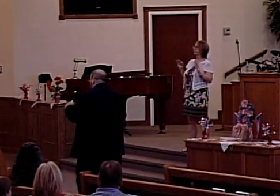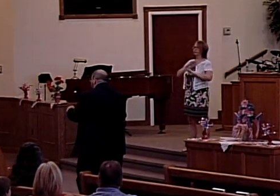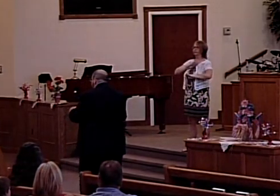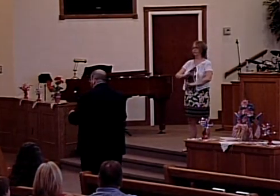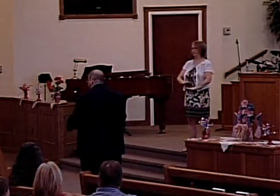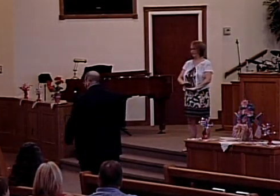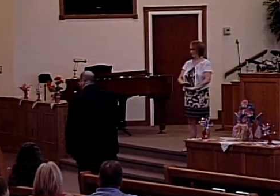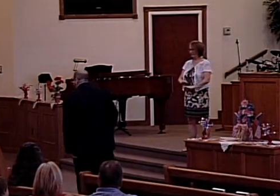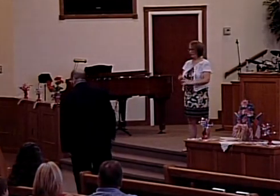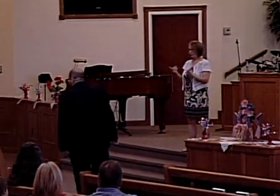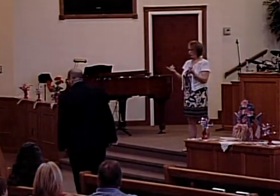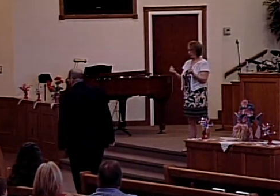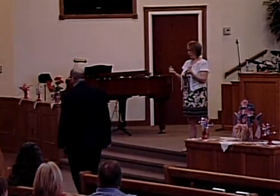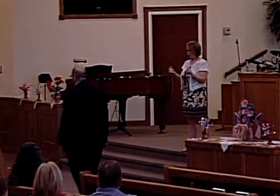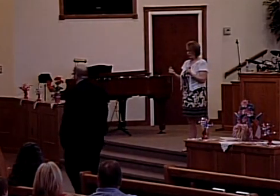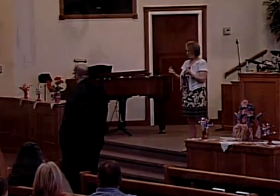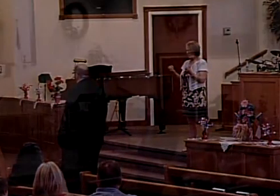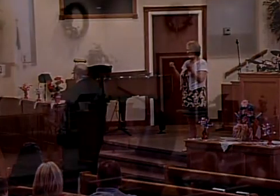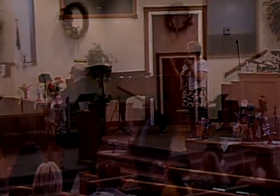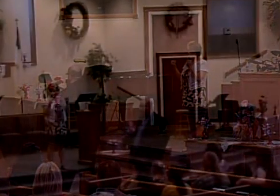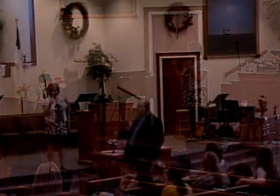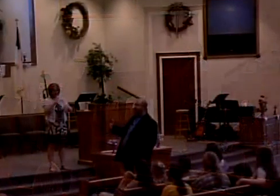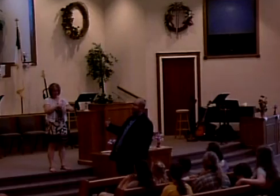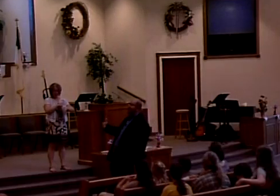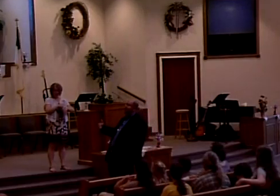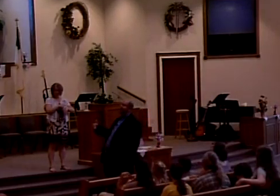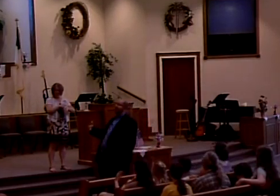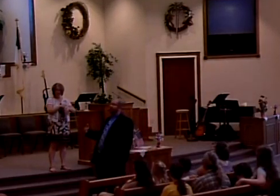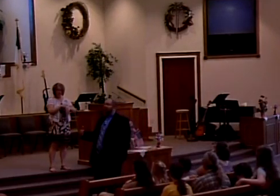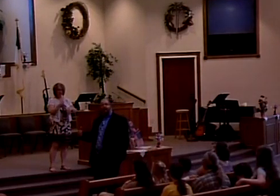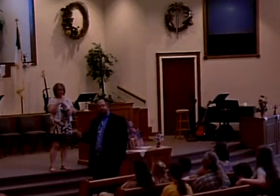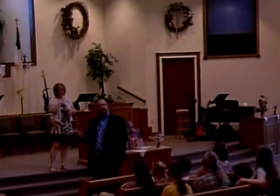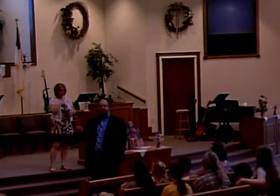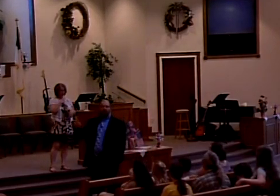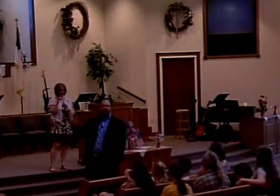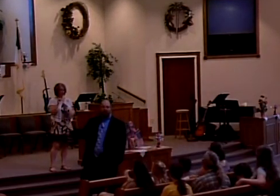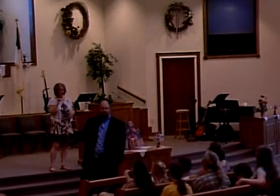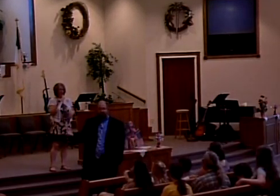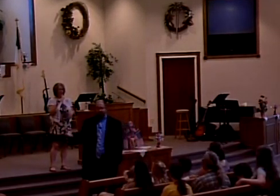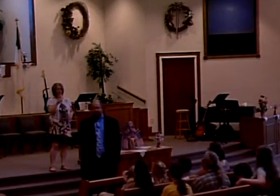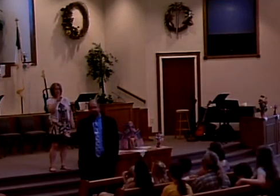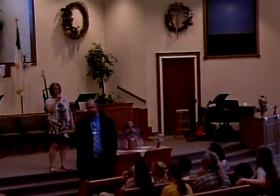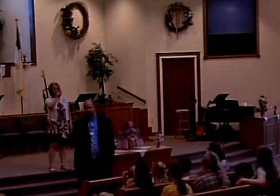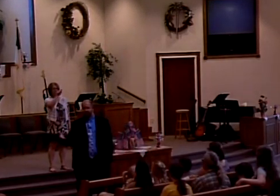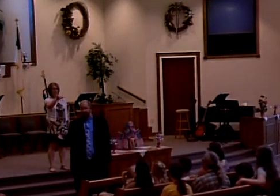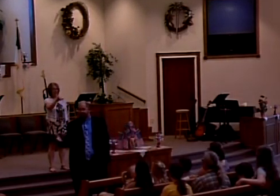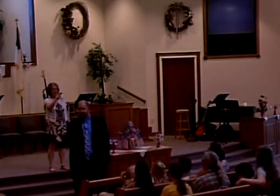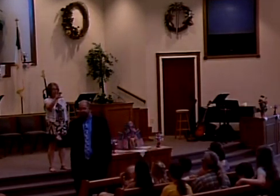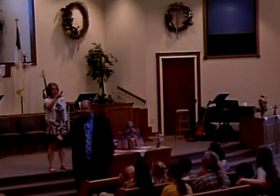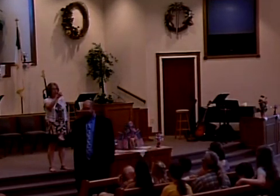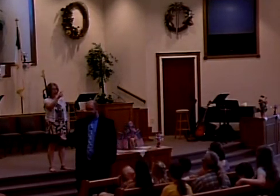that what we do is many a times is simply this is, we're like Betty Crocker Christians.